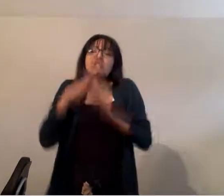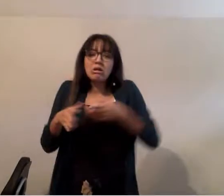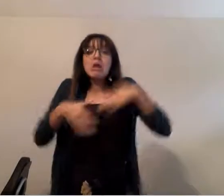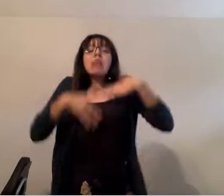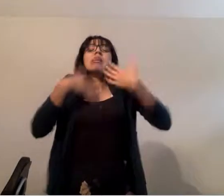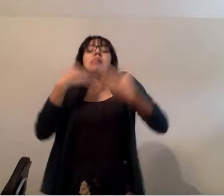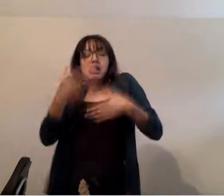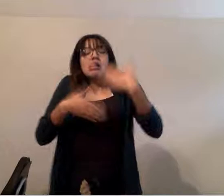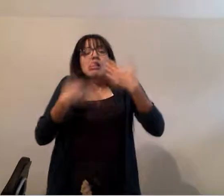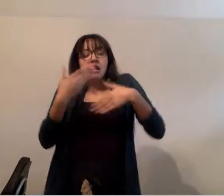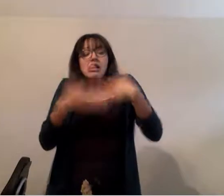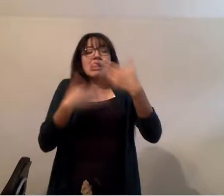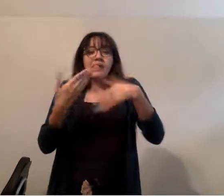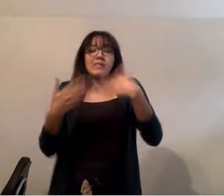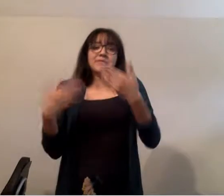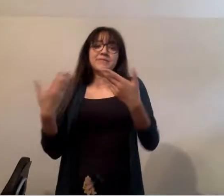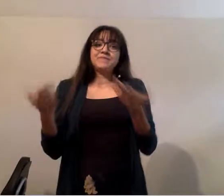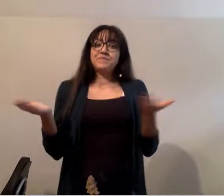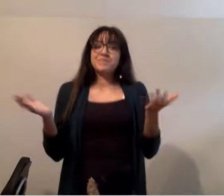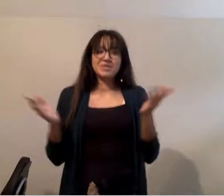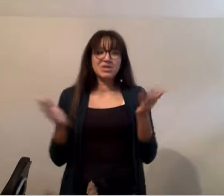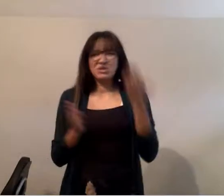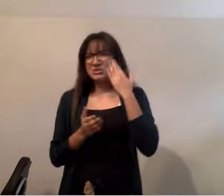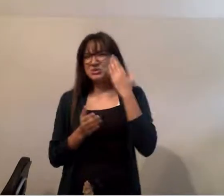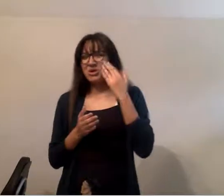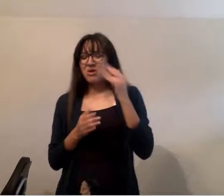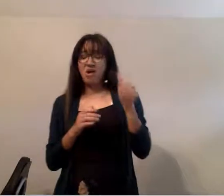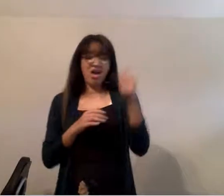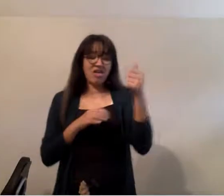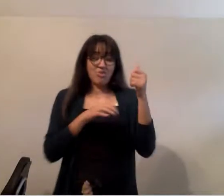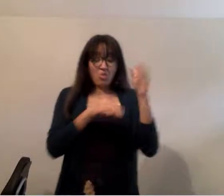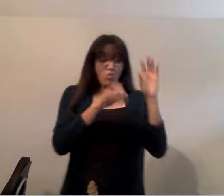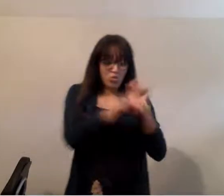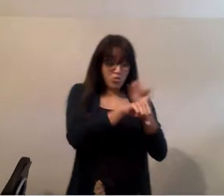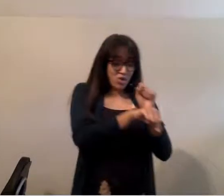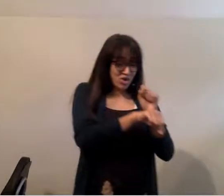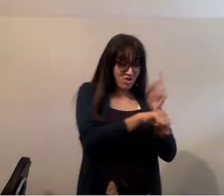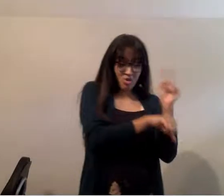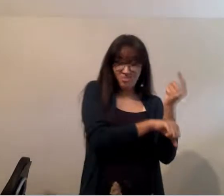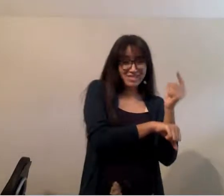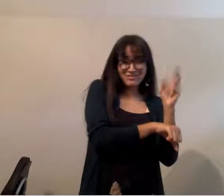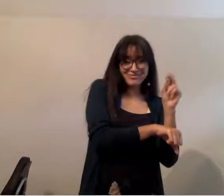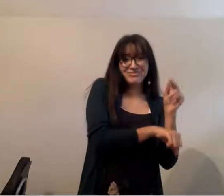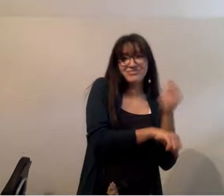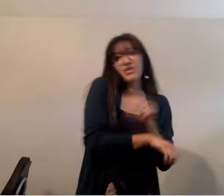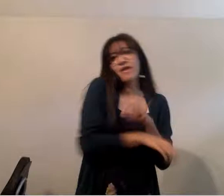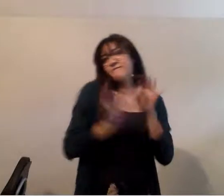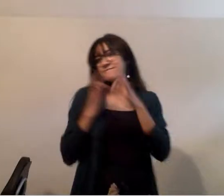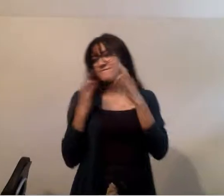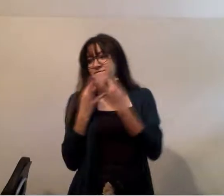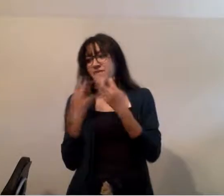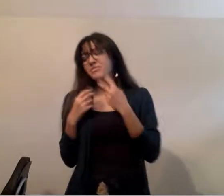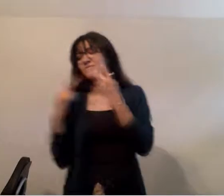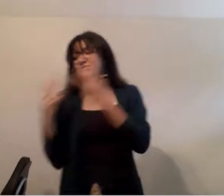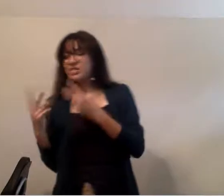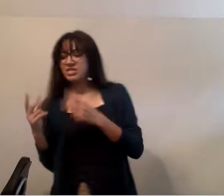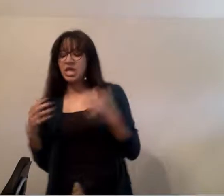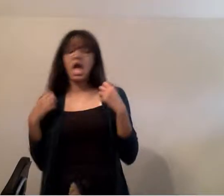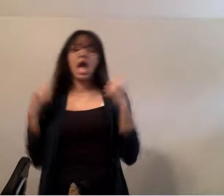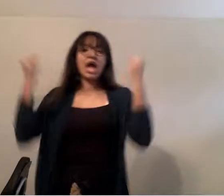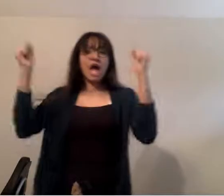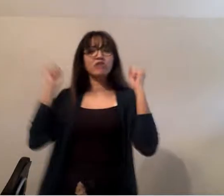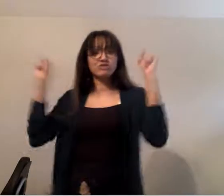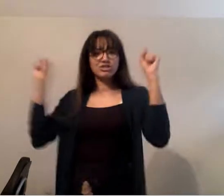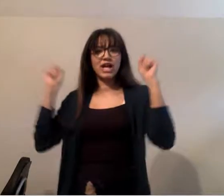momentum, to get things going. There's also all kinds of important things outside of your career that don't involve any deadlines, like seeing your family or exercising and taking care